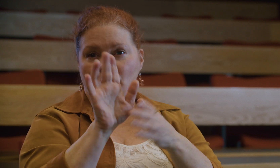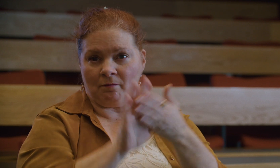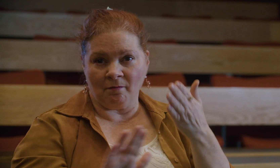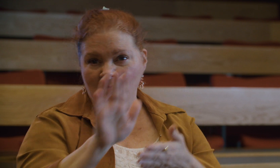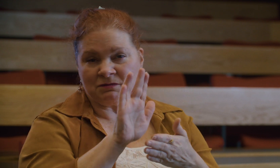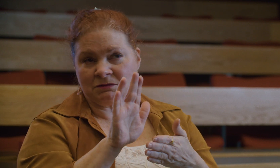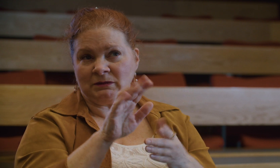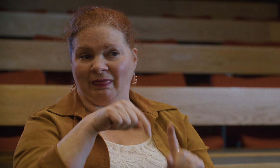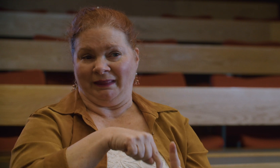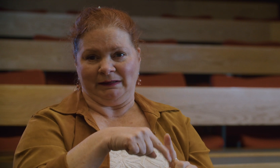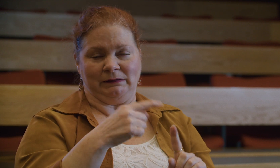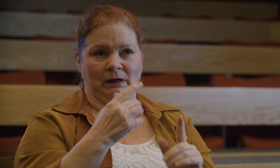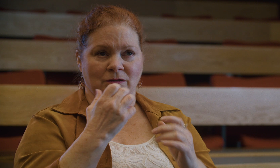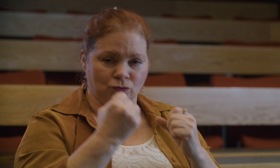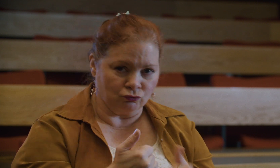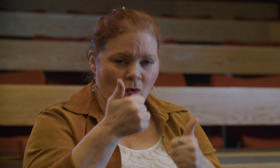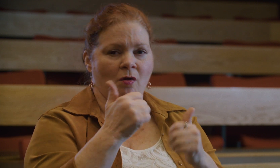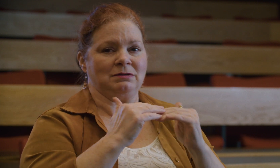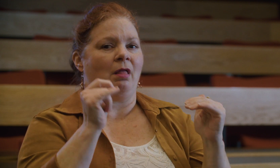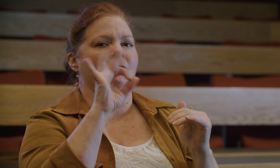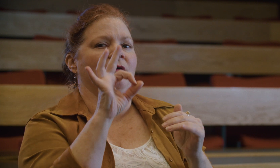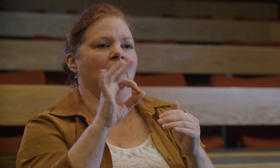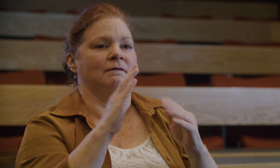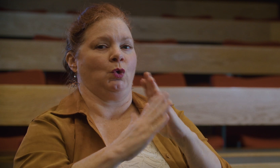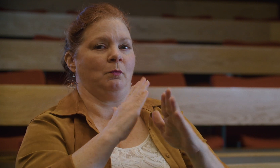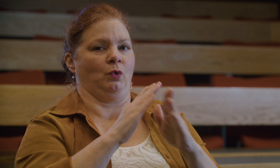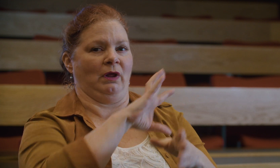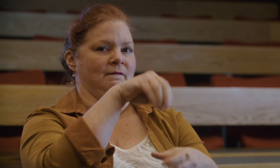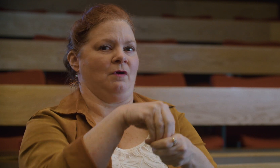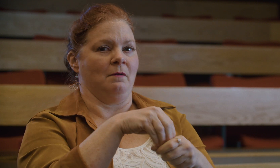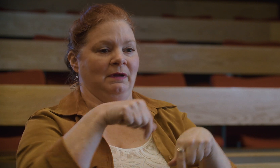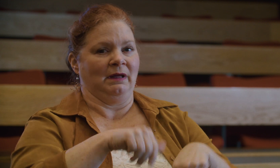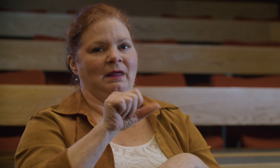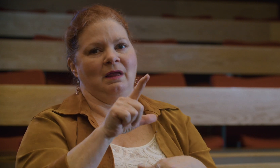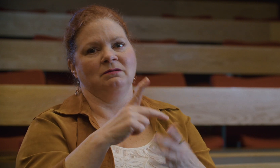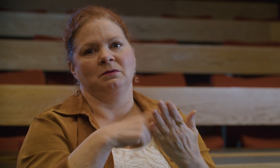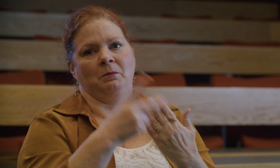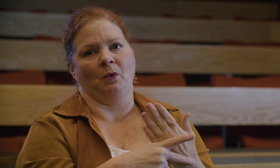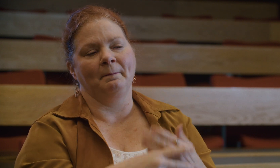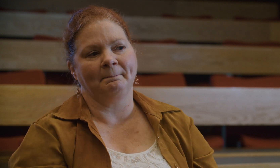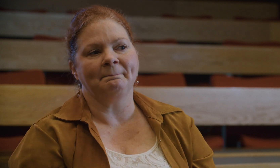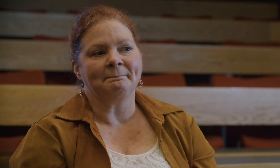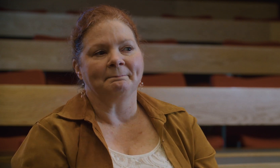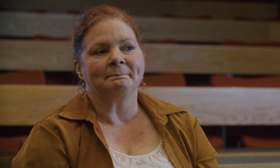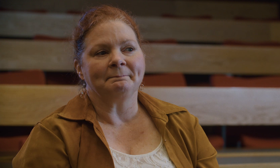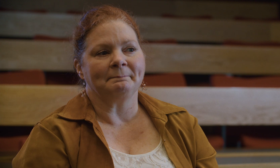at 5 different colleges, and USM really has the strongest level of community involvement and investment in the ASL